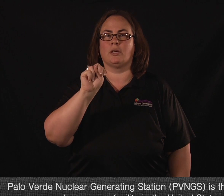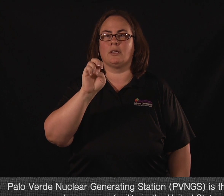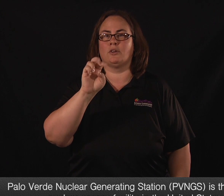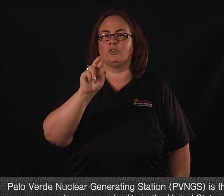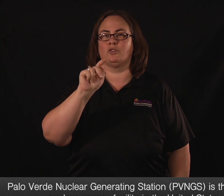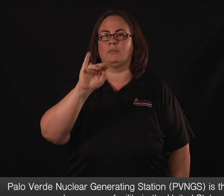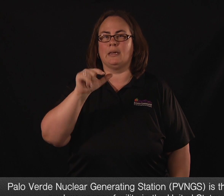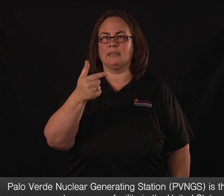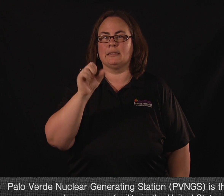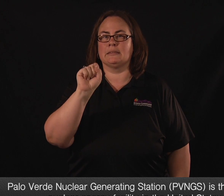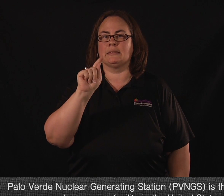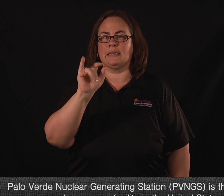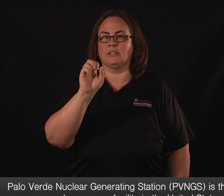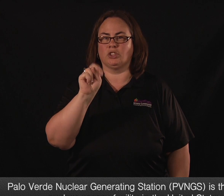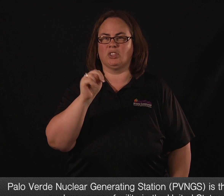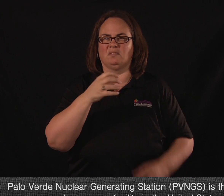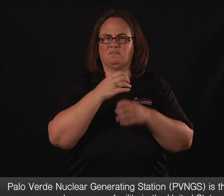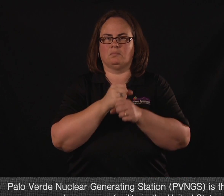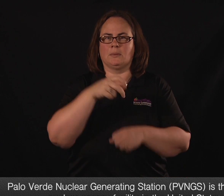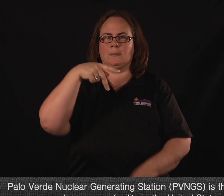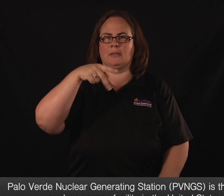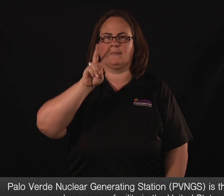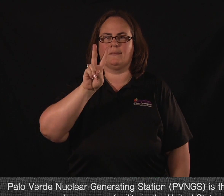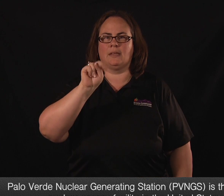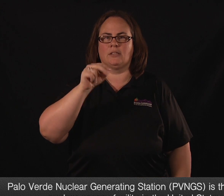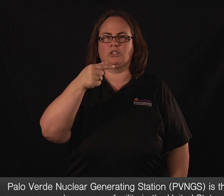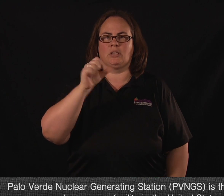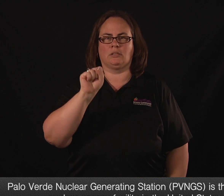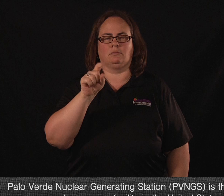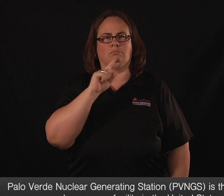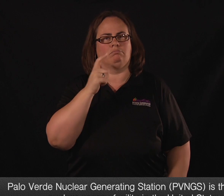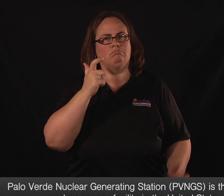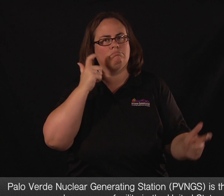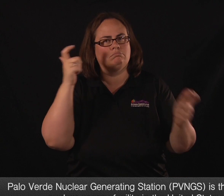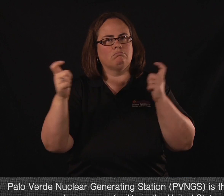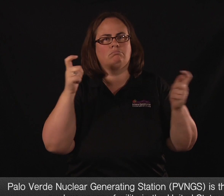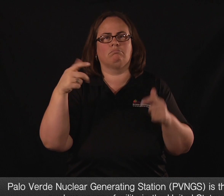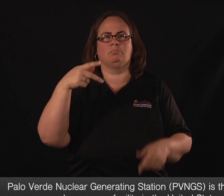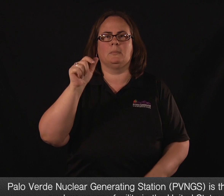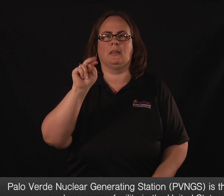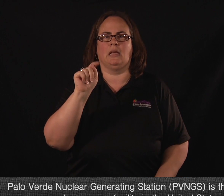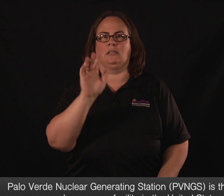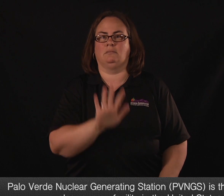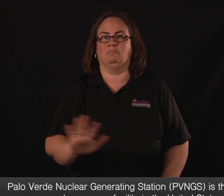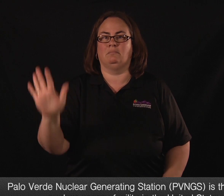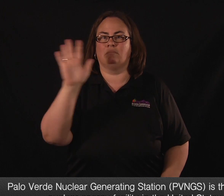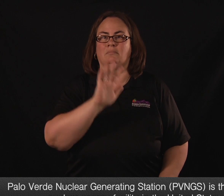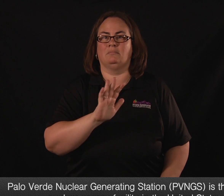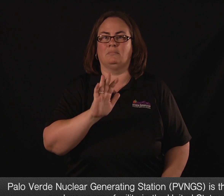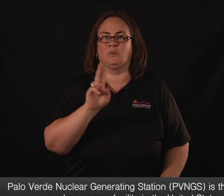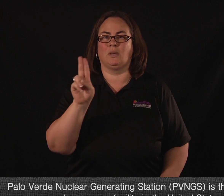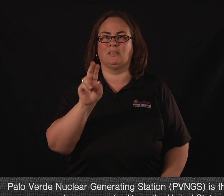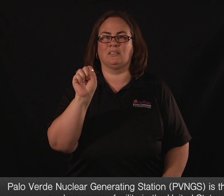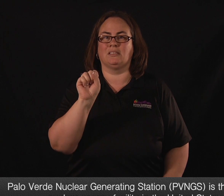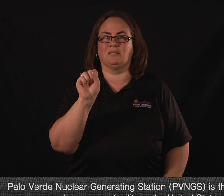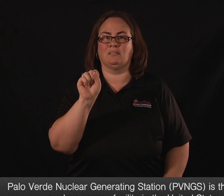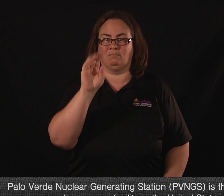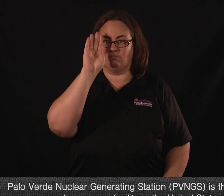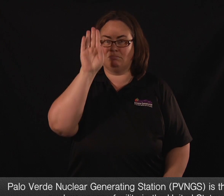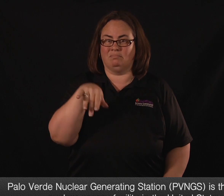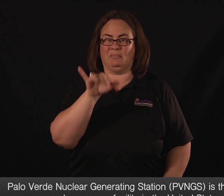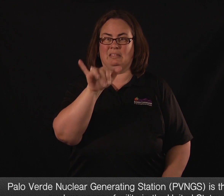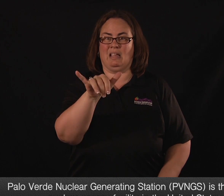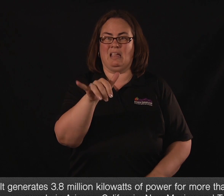Palo Verde Nuclear Generating Station, or PVNGS, is the largest nuclear energy facility